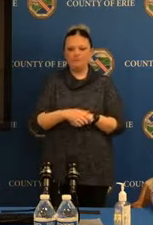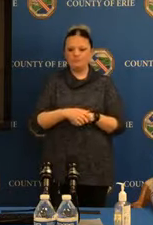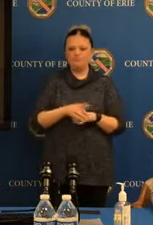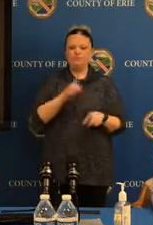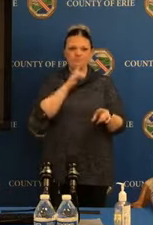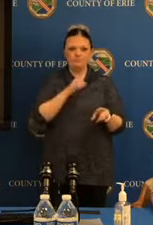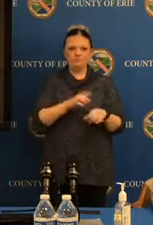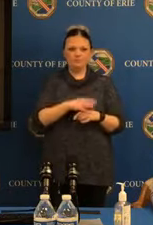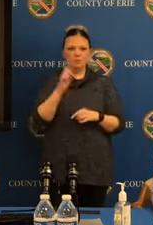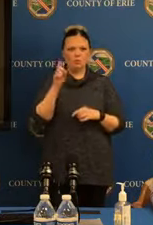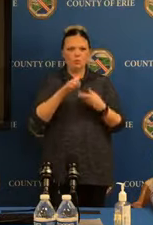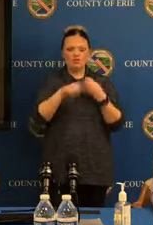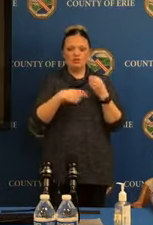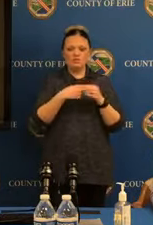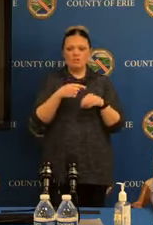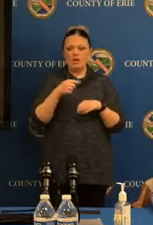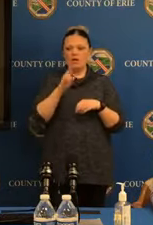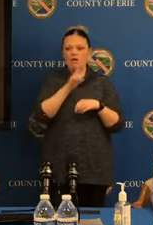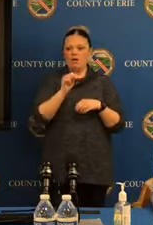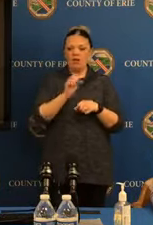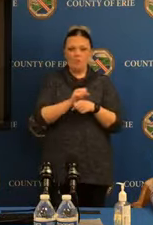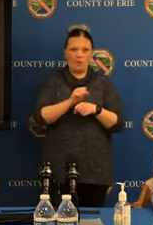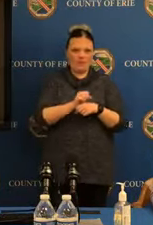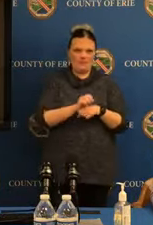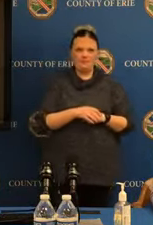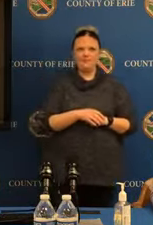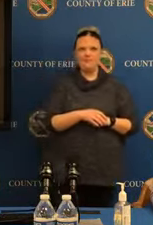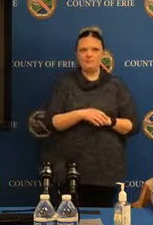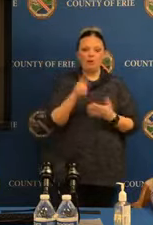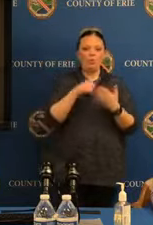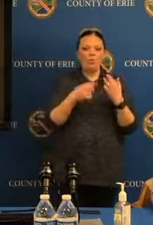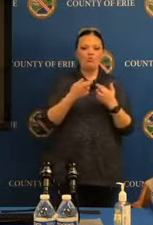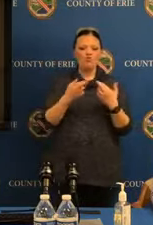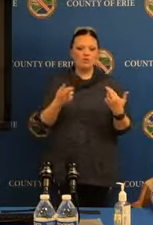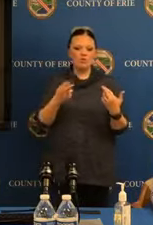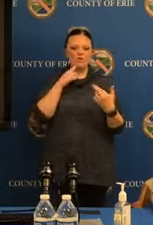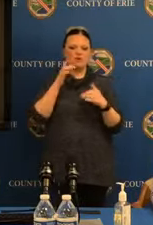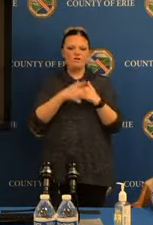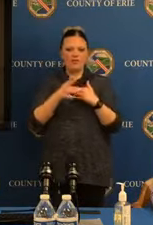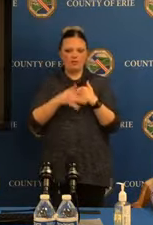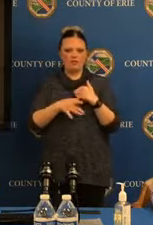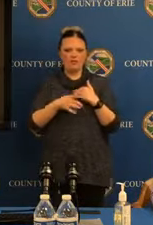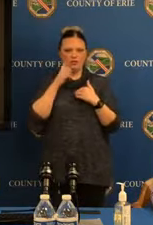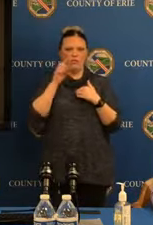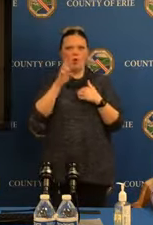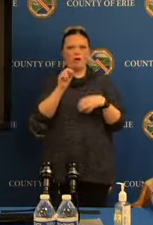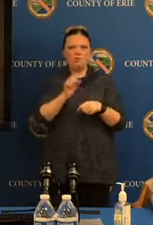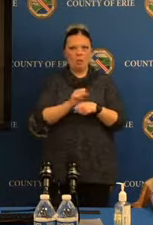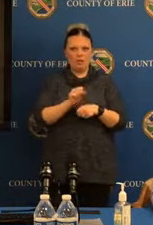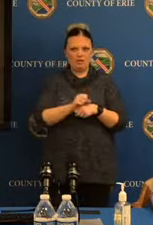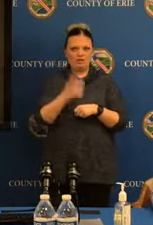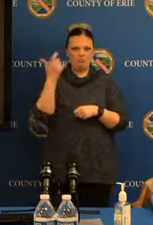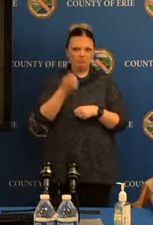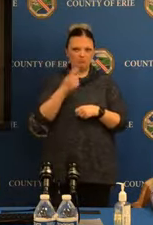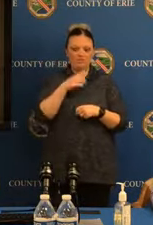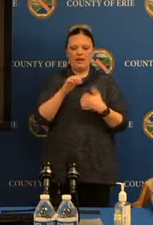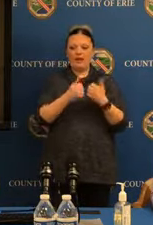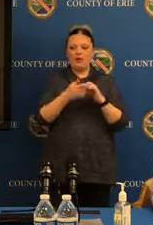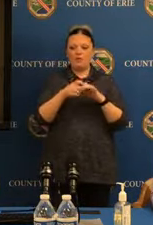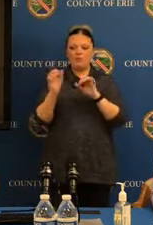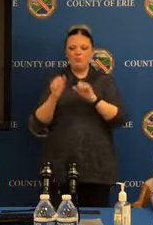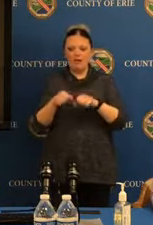The question was about unemployment. What resources are available for unemployment and how to possibly